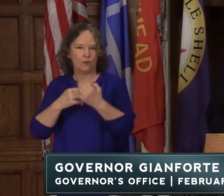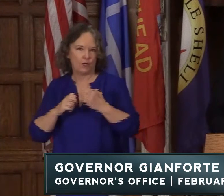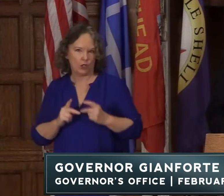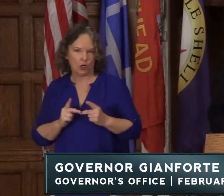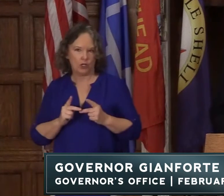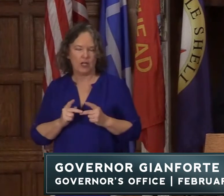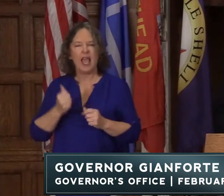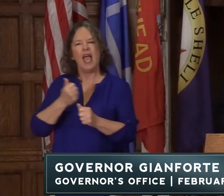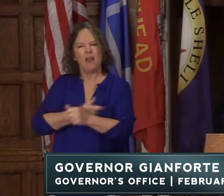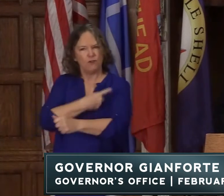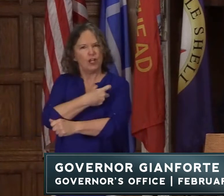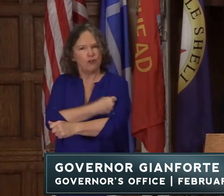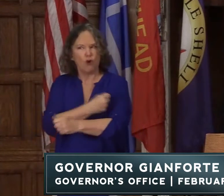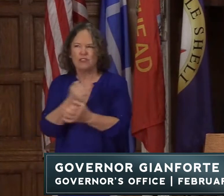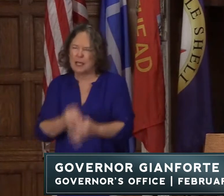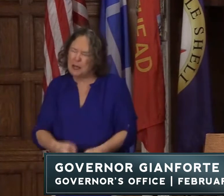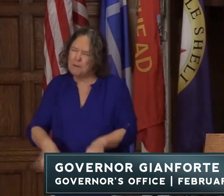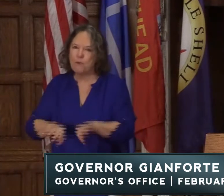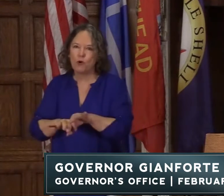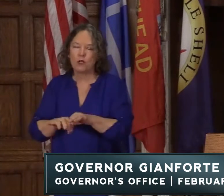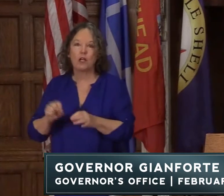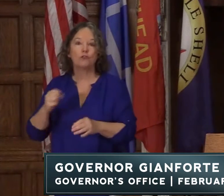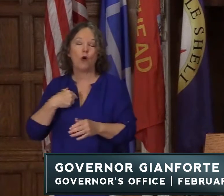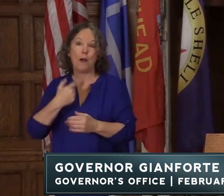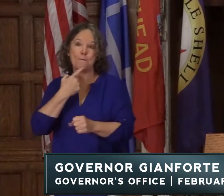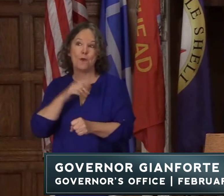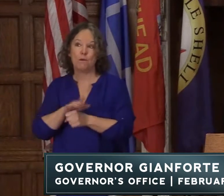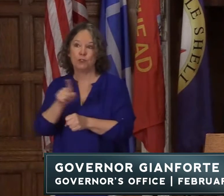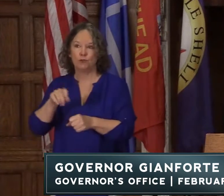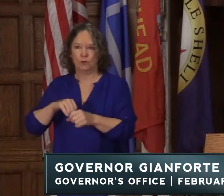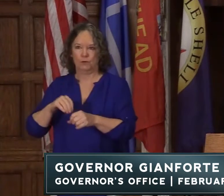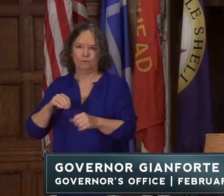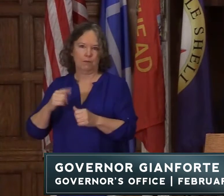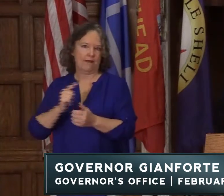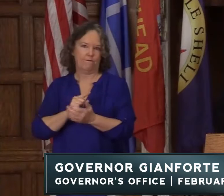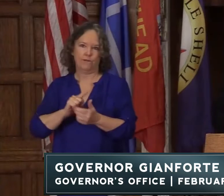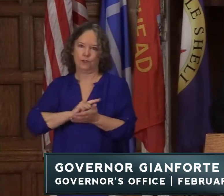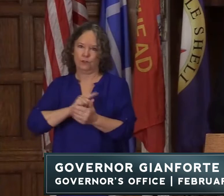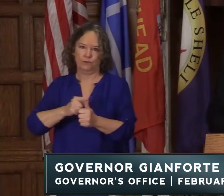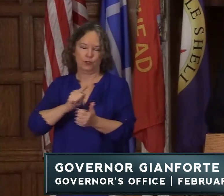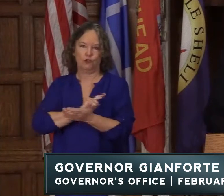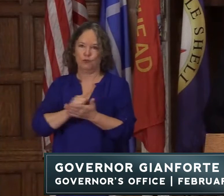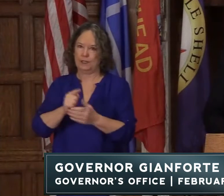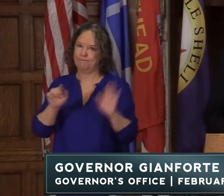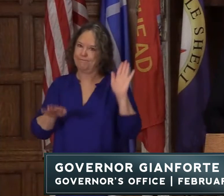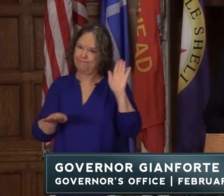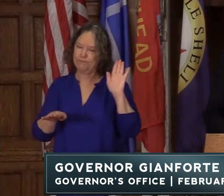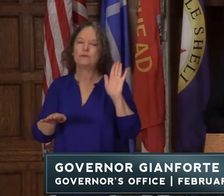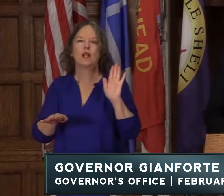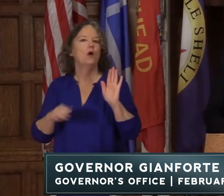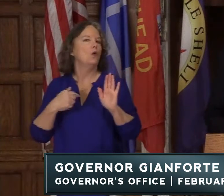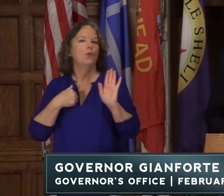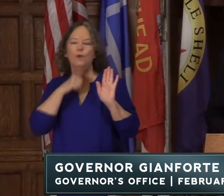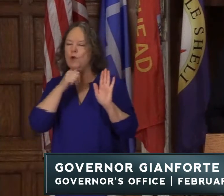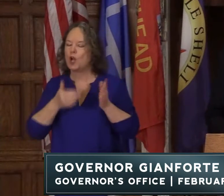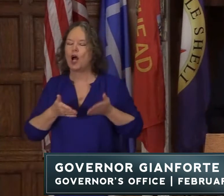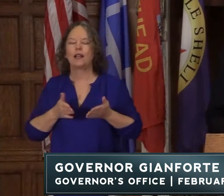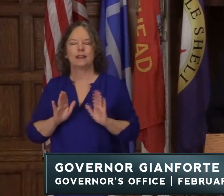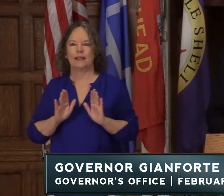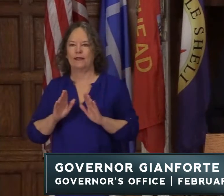is critical, which is why I promised you in my first week in office that we wouldn't let vaccines sit on the